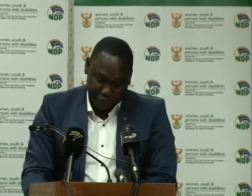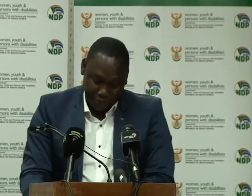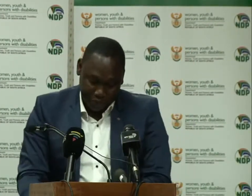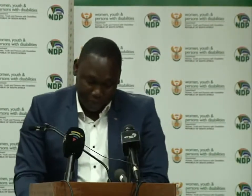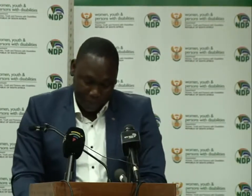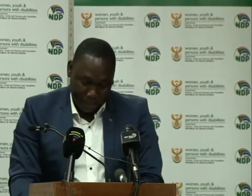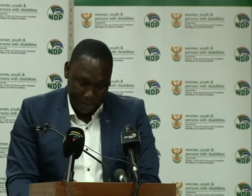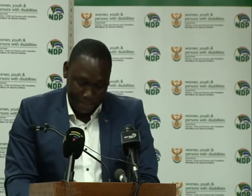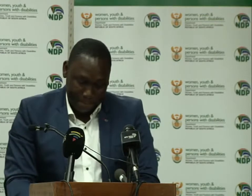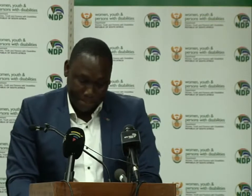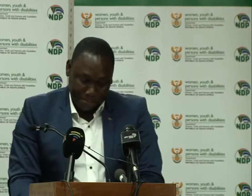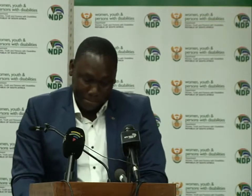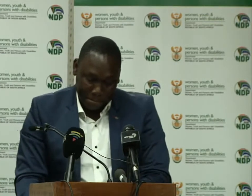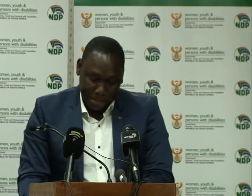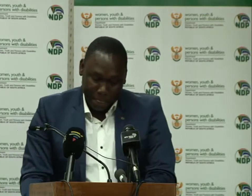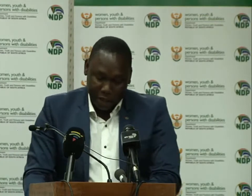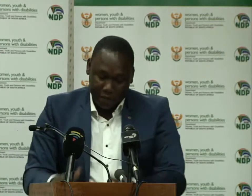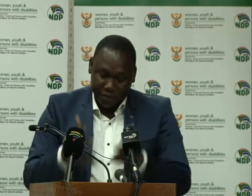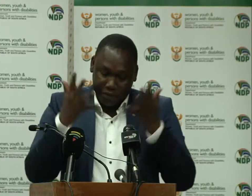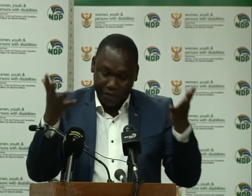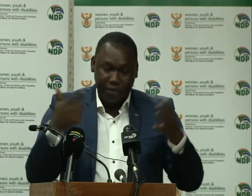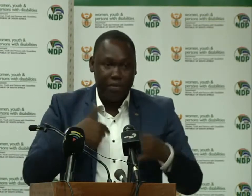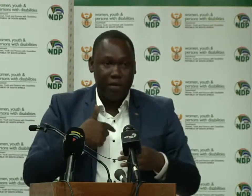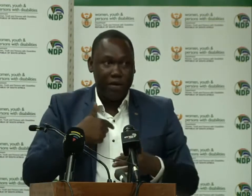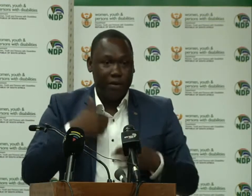disabled people of South Africa.